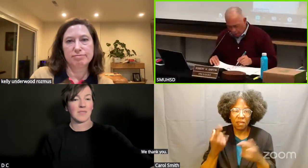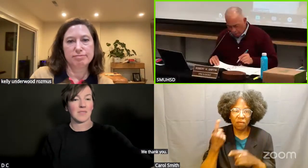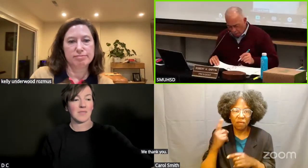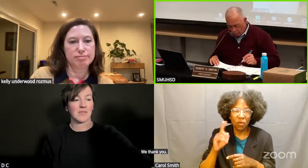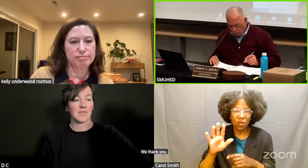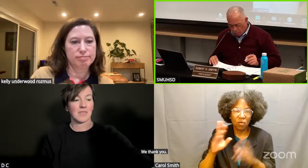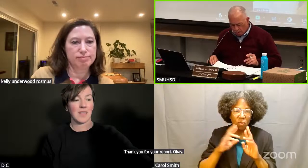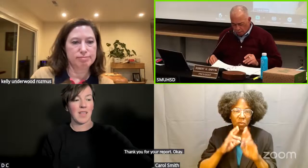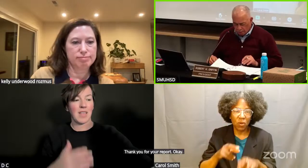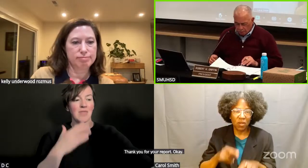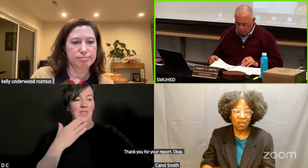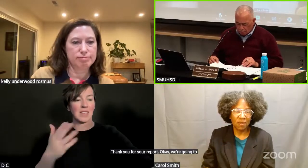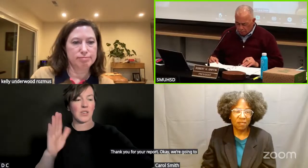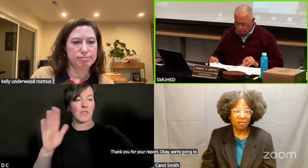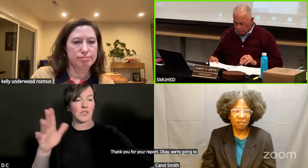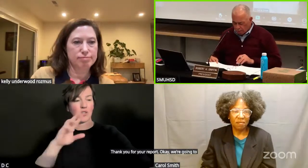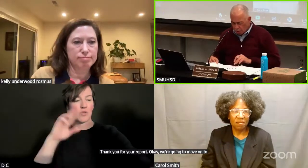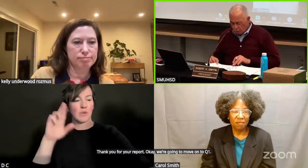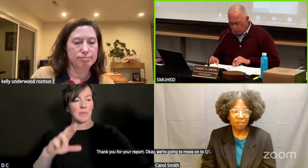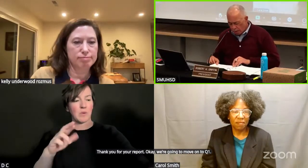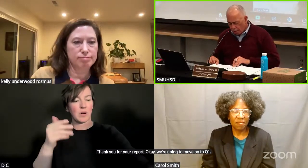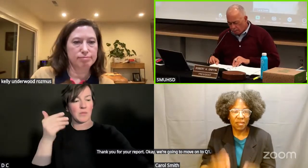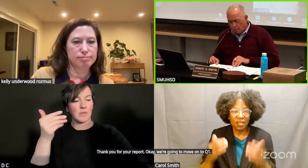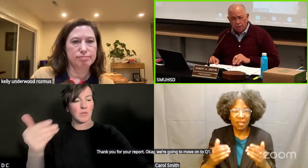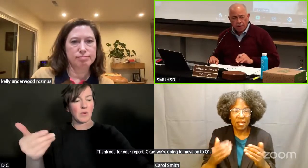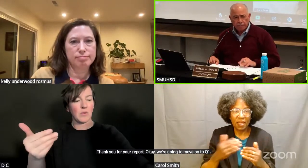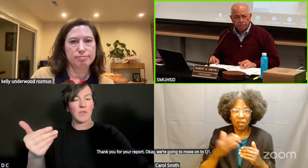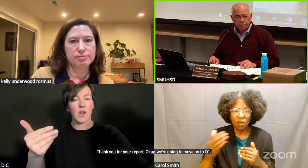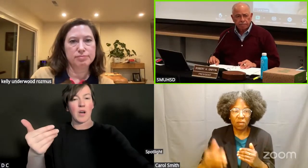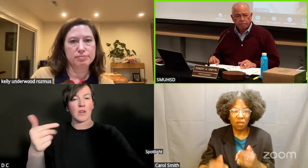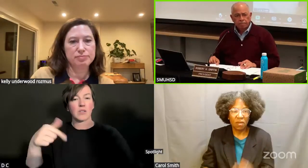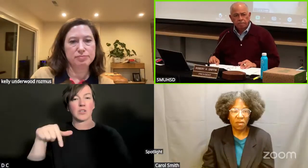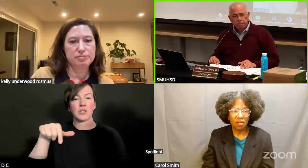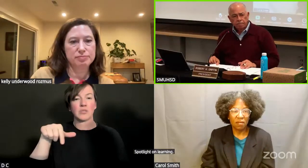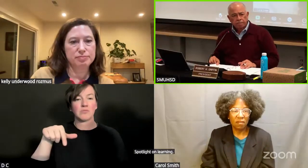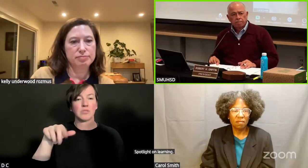Okay, we're going to move on to Q1, Spotlight on Learning.